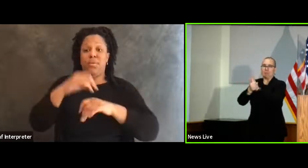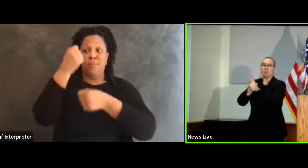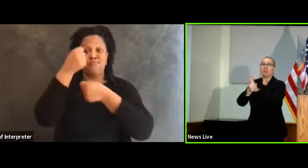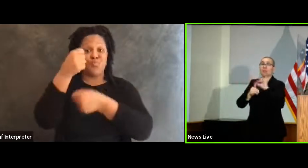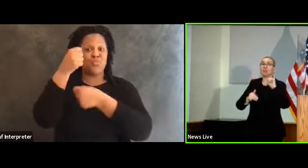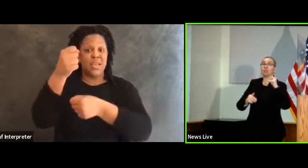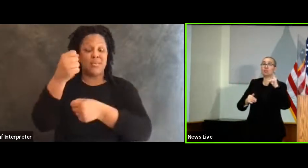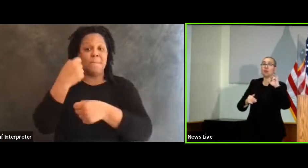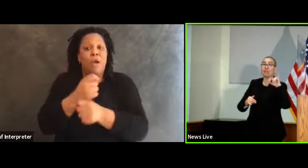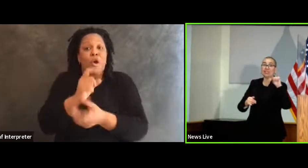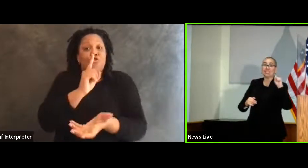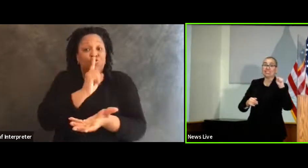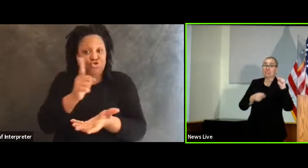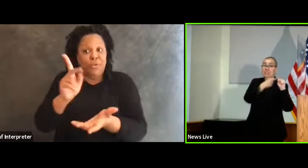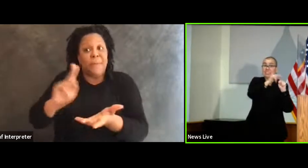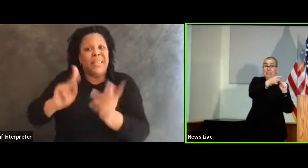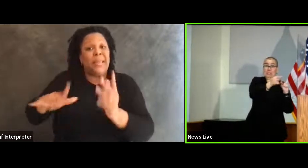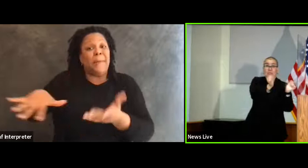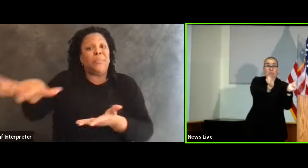swept up in